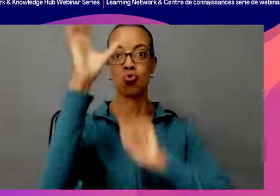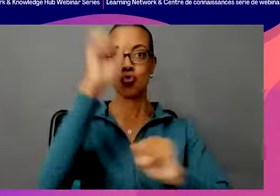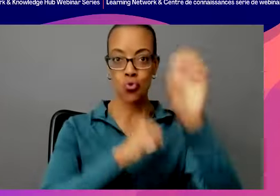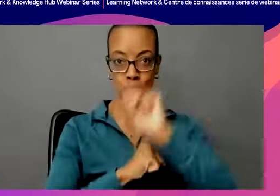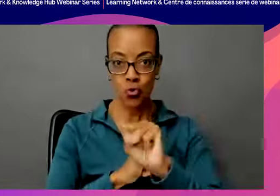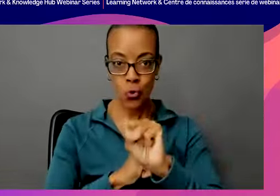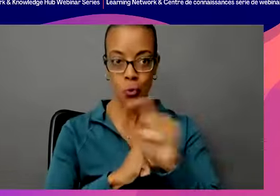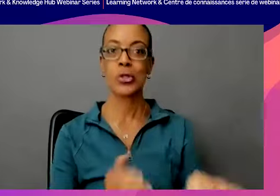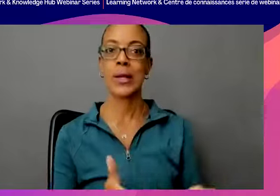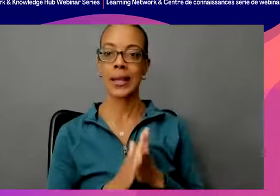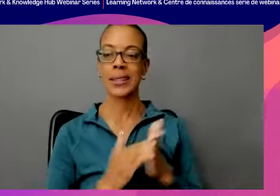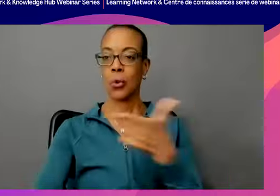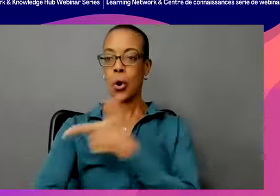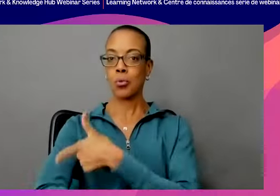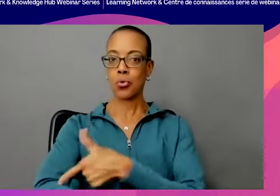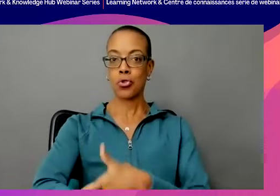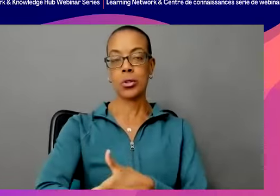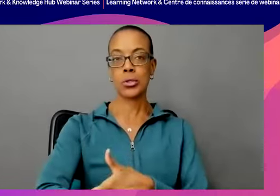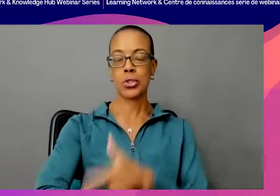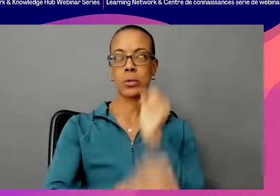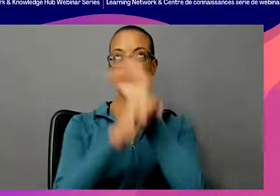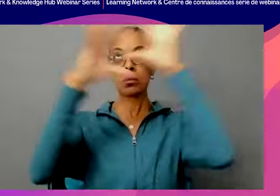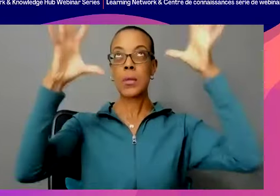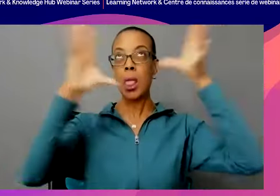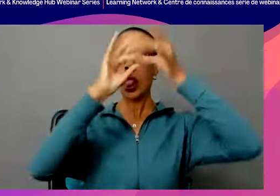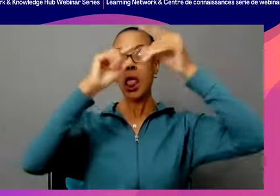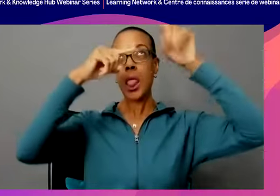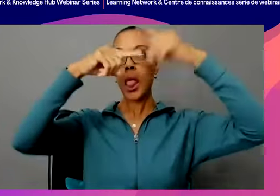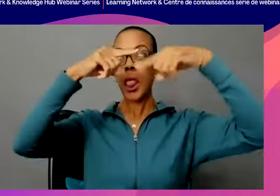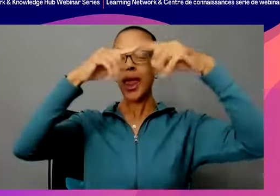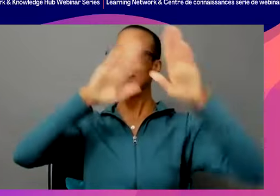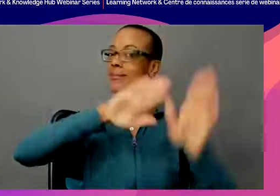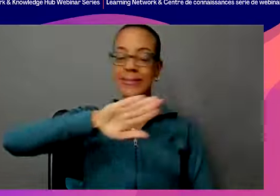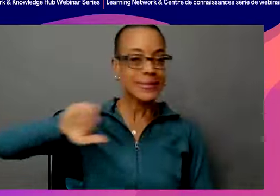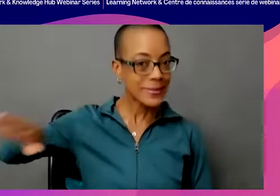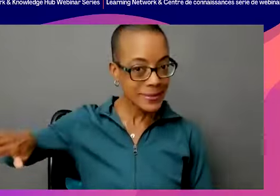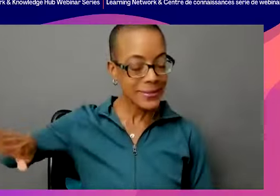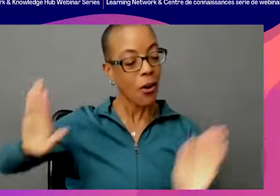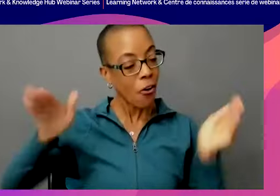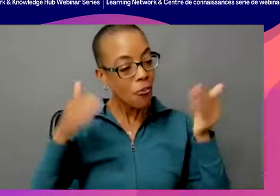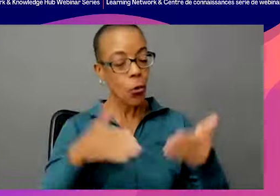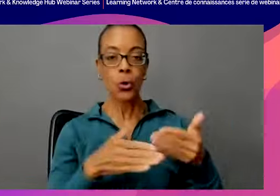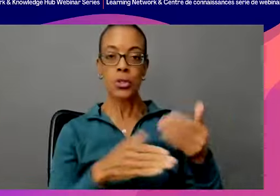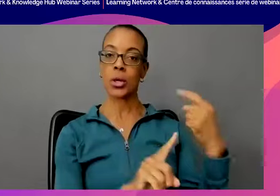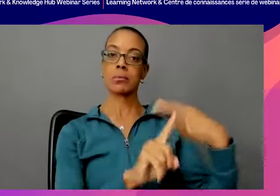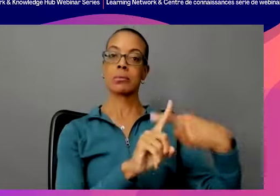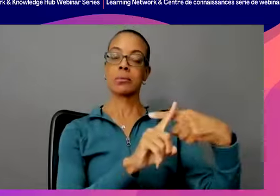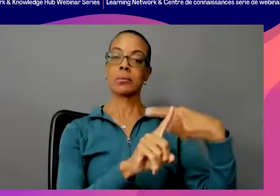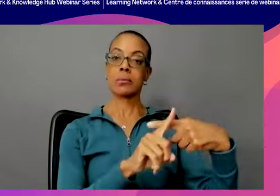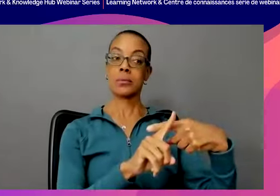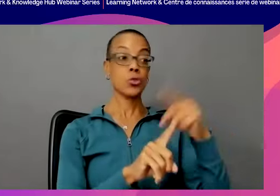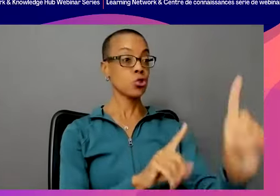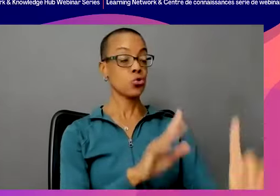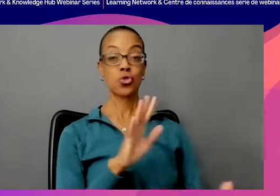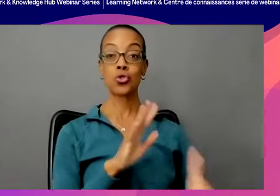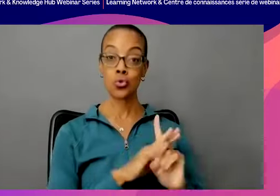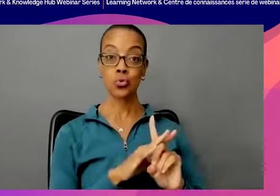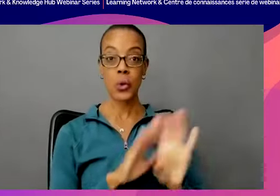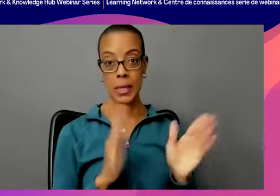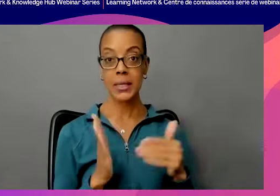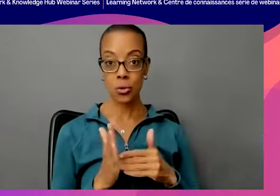reduction materials. Rather focus on strengths in the narrative. She came into the